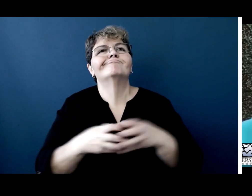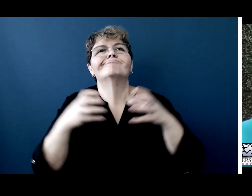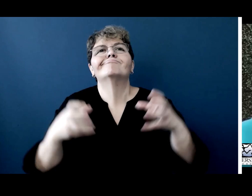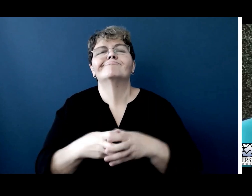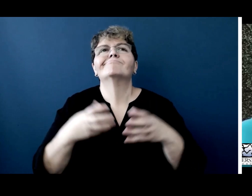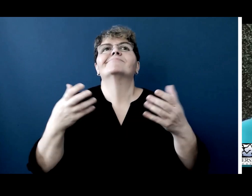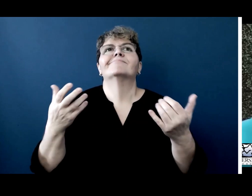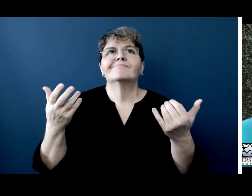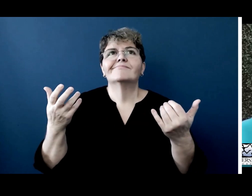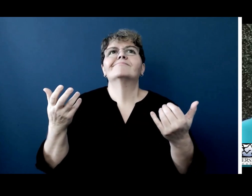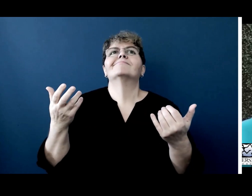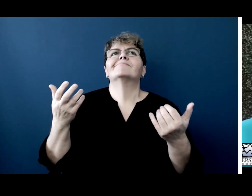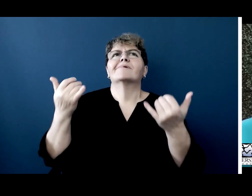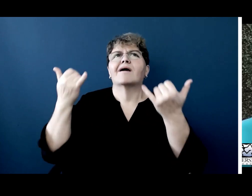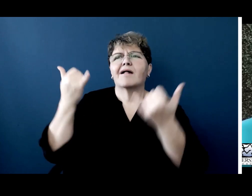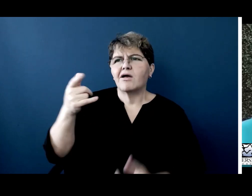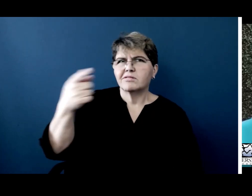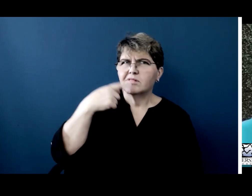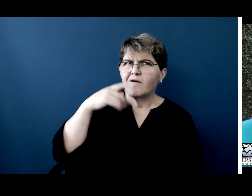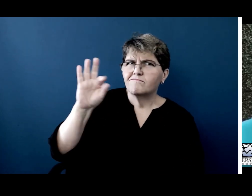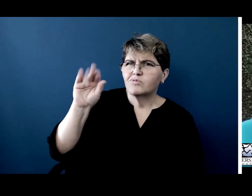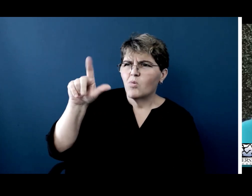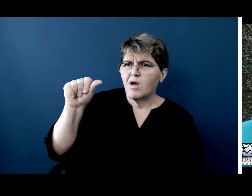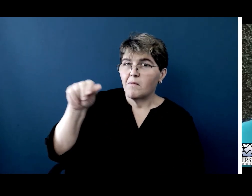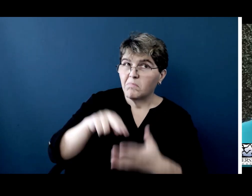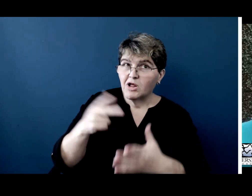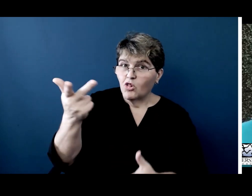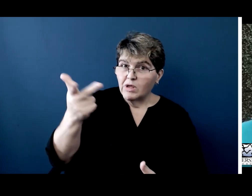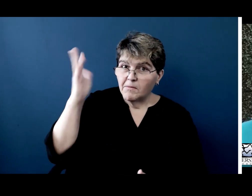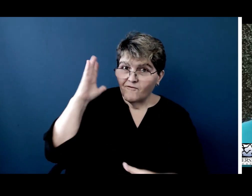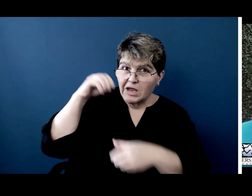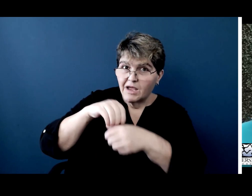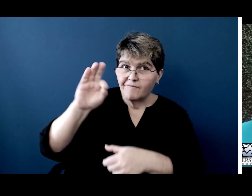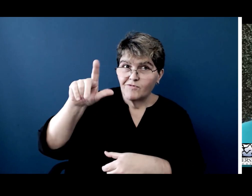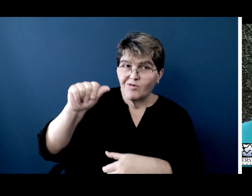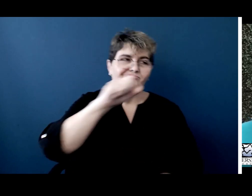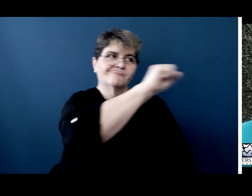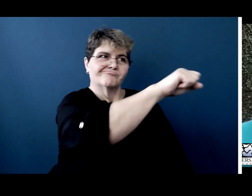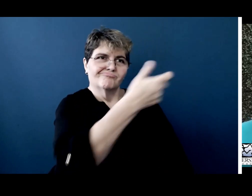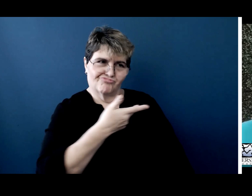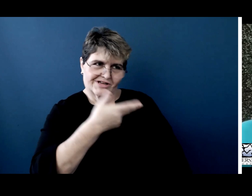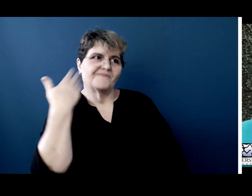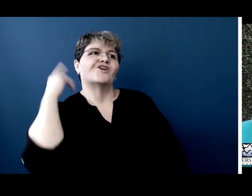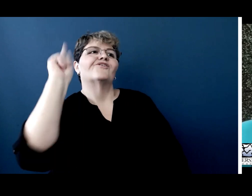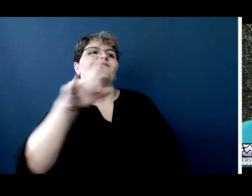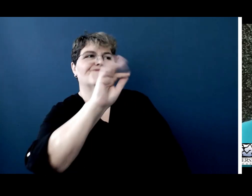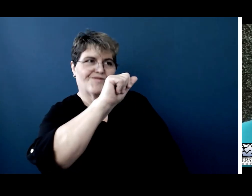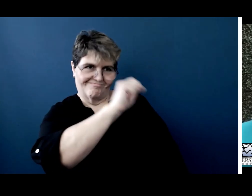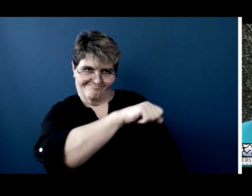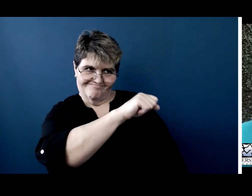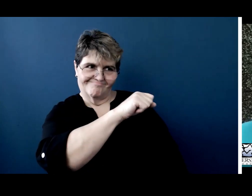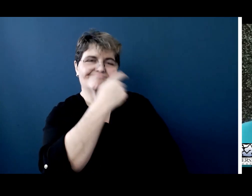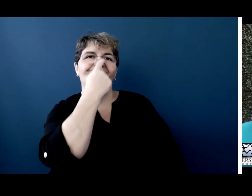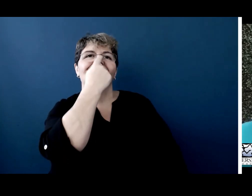to all do together. yeah. And every time it would be in a store Mhm. and I saw